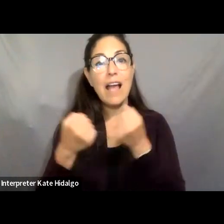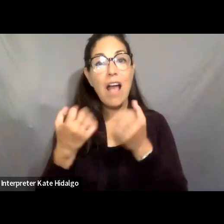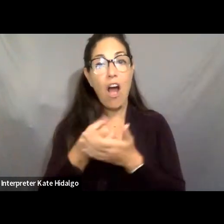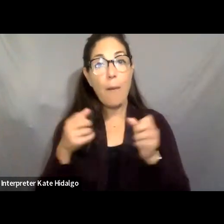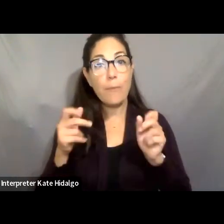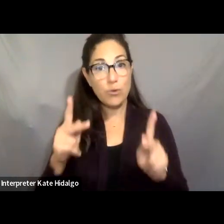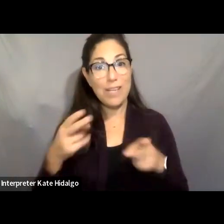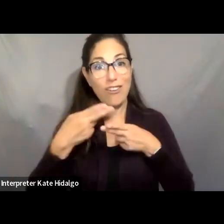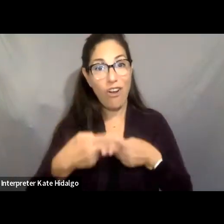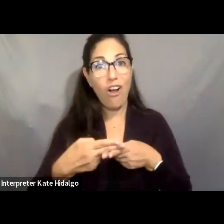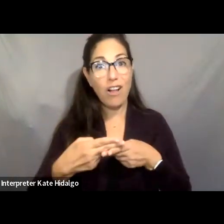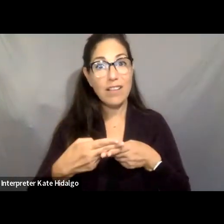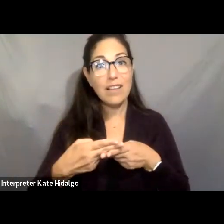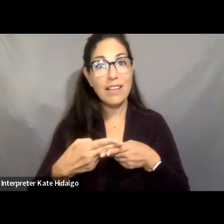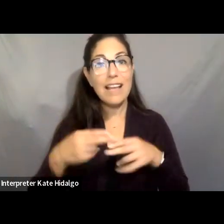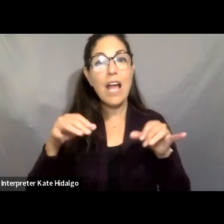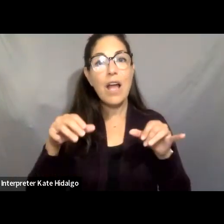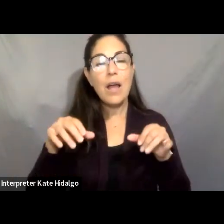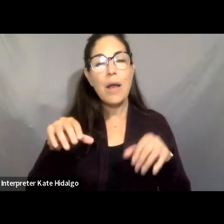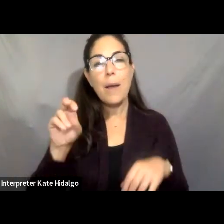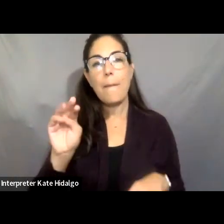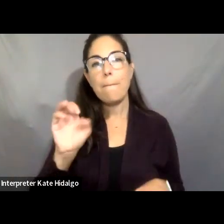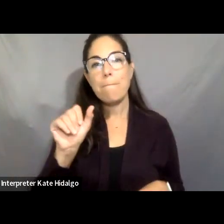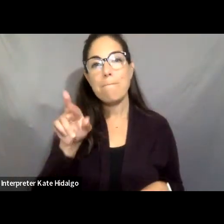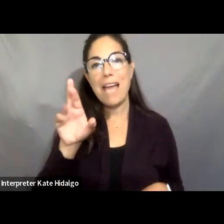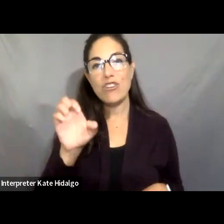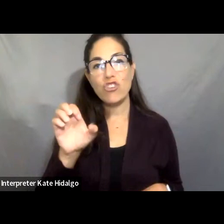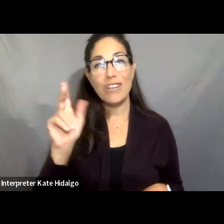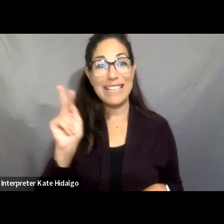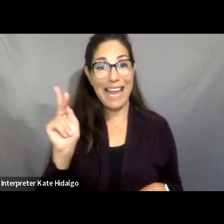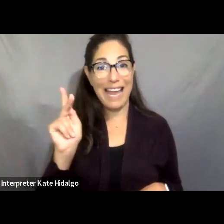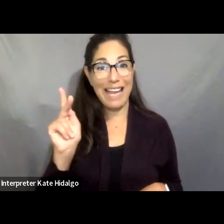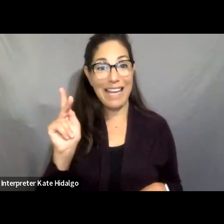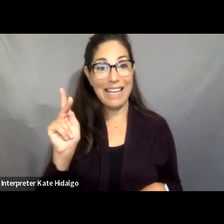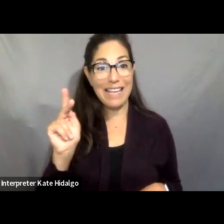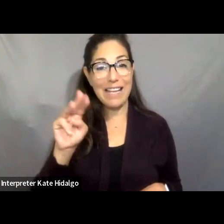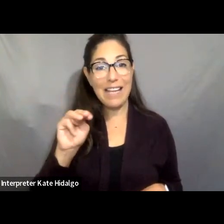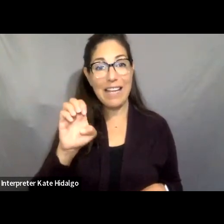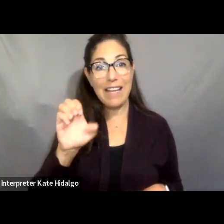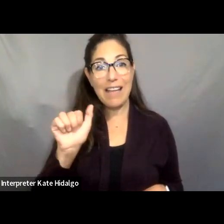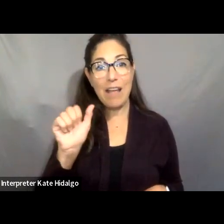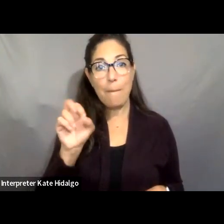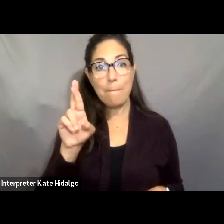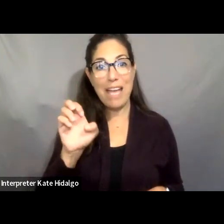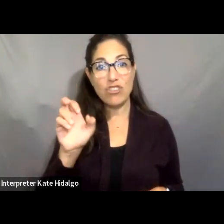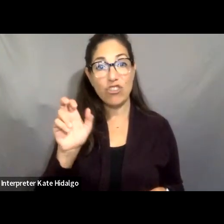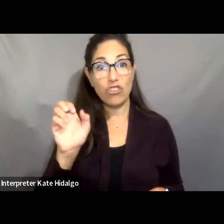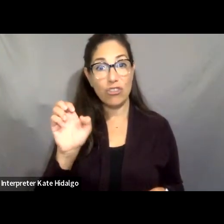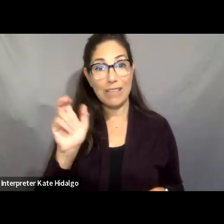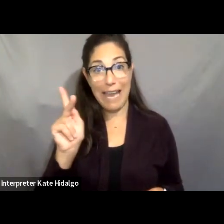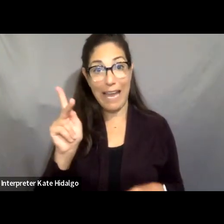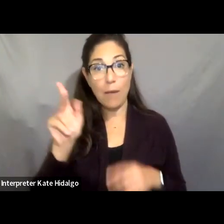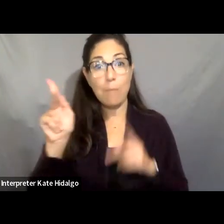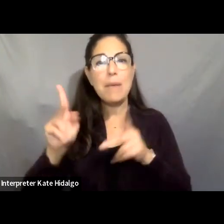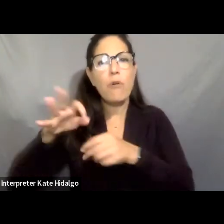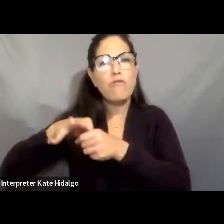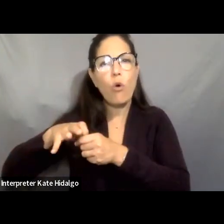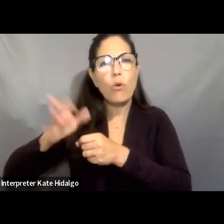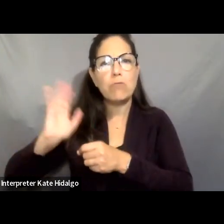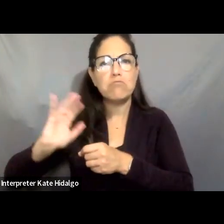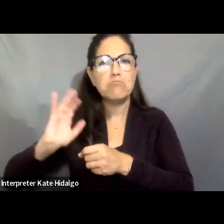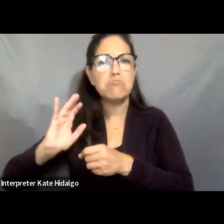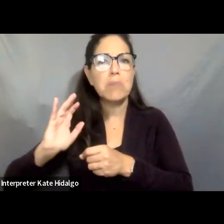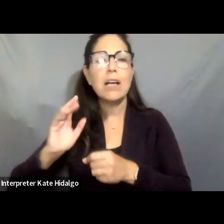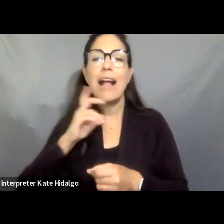opportunity called Measure K that people voted on not that long ago. And they have a